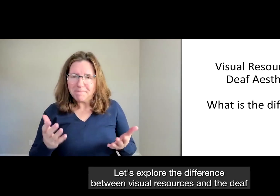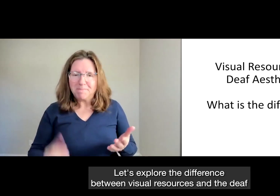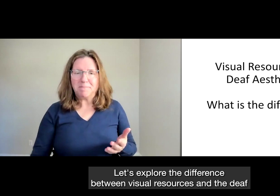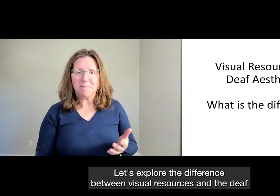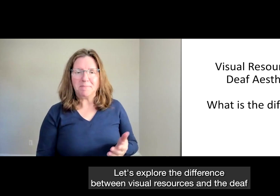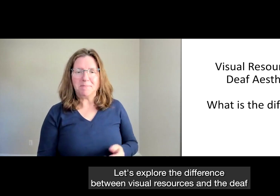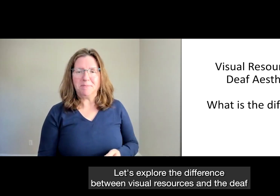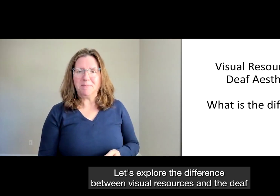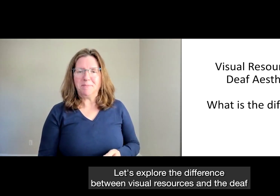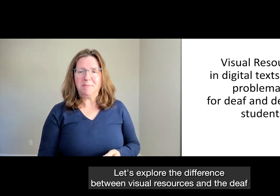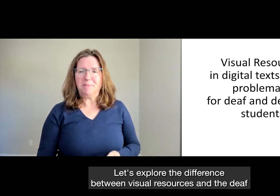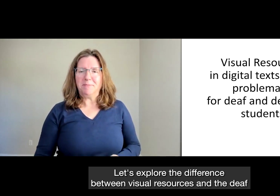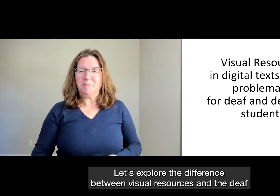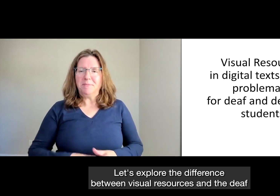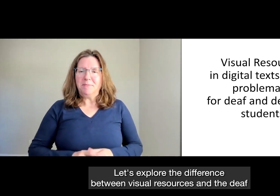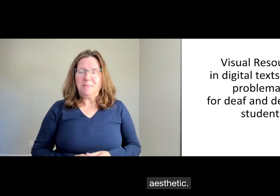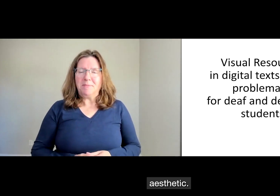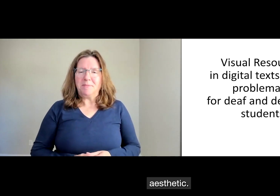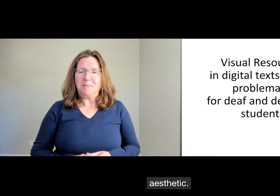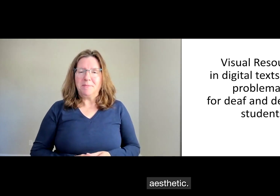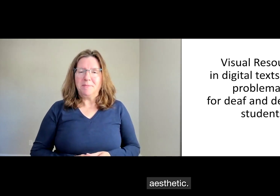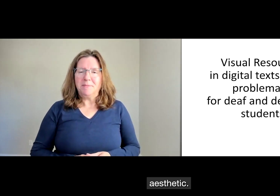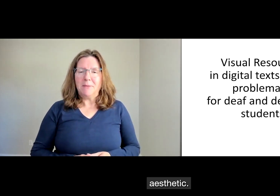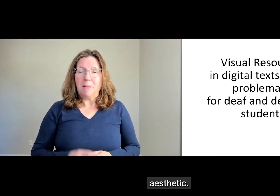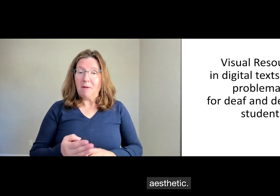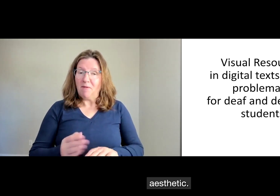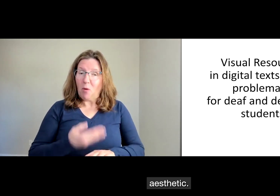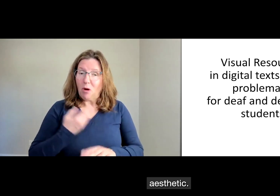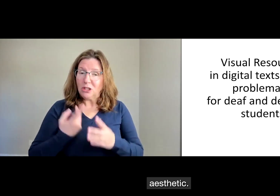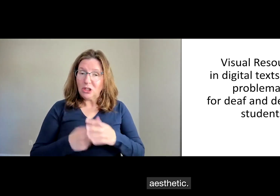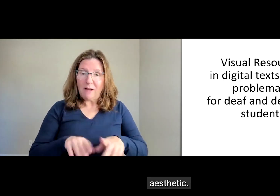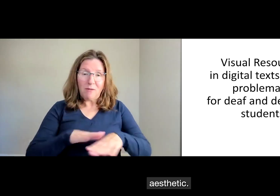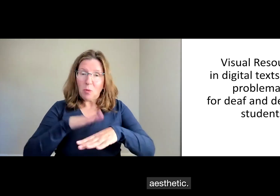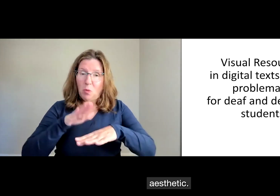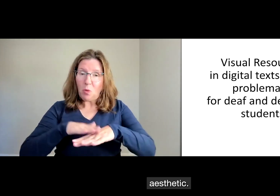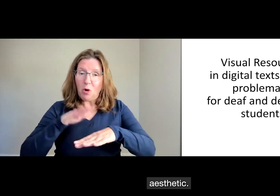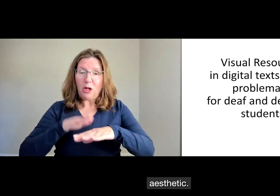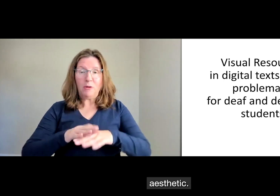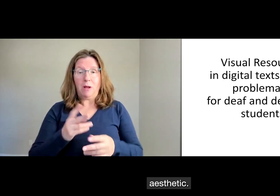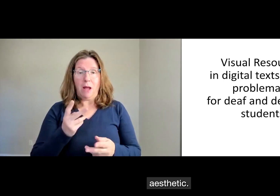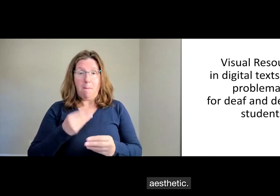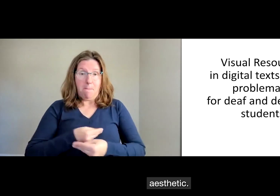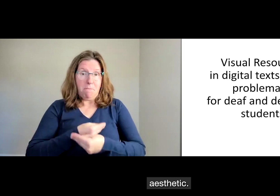the difference between visual resources and the deaf aesthetic.